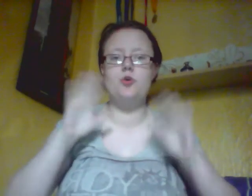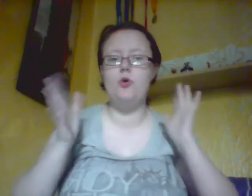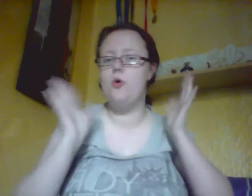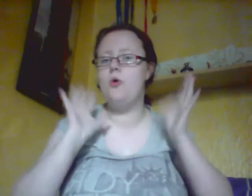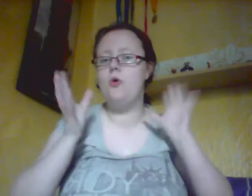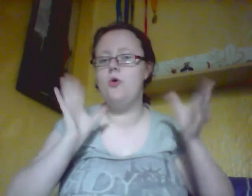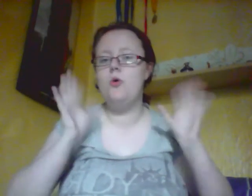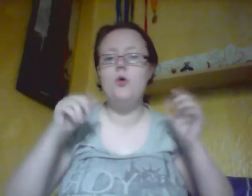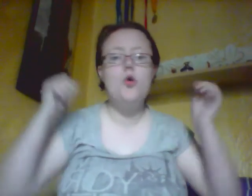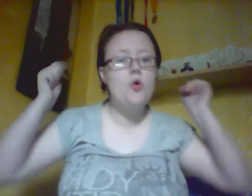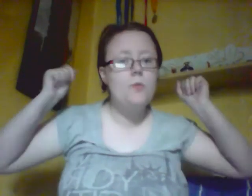so